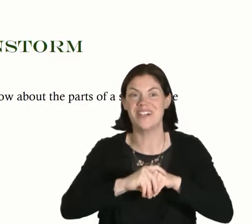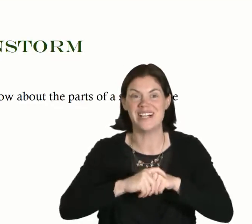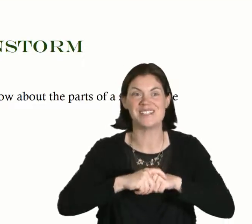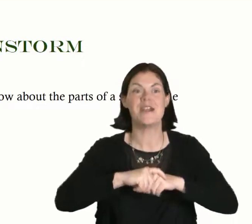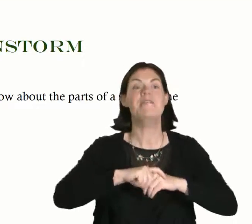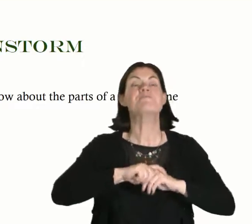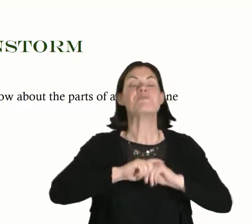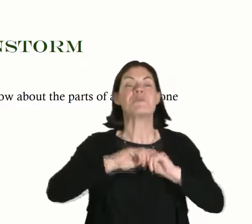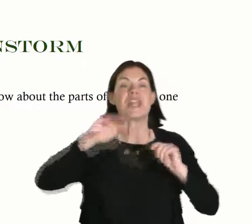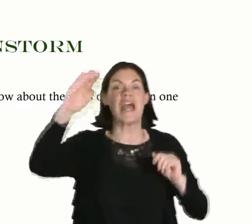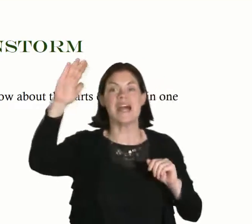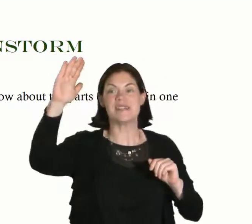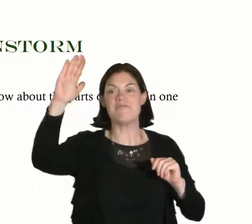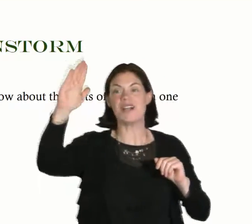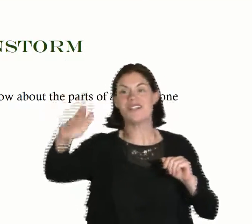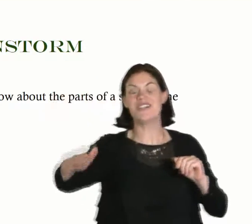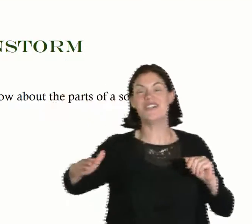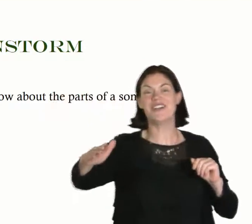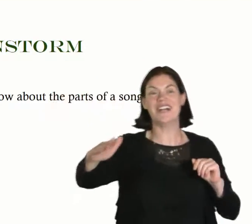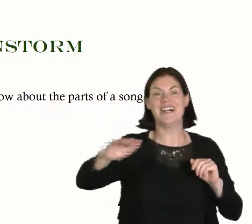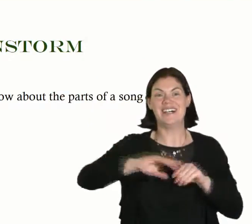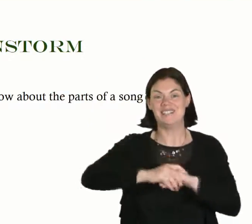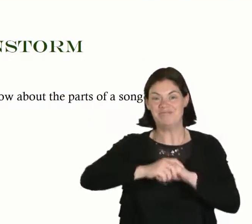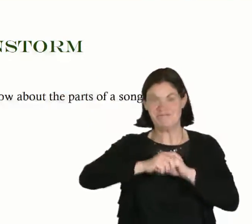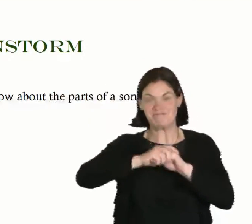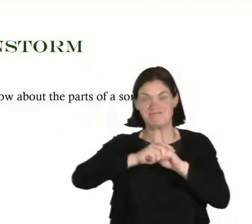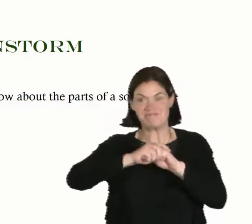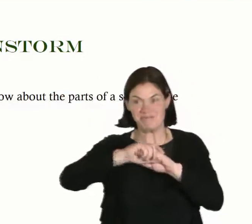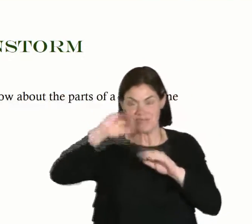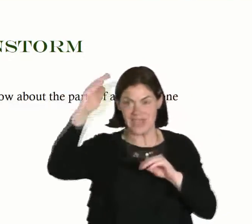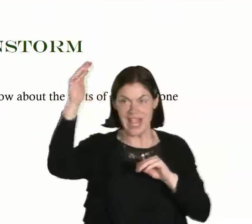Perfect, you guys. As I'm watching your